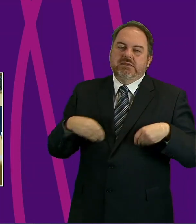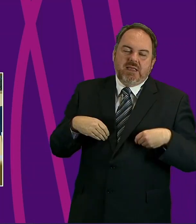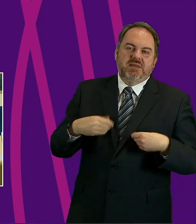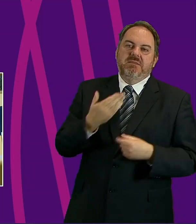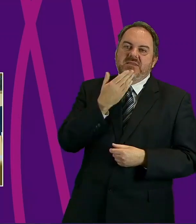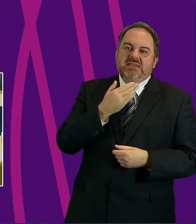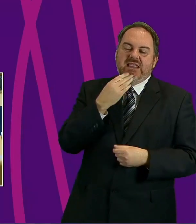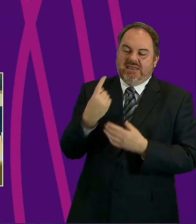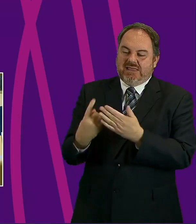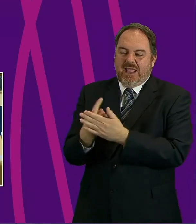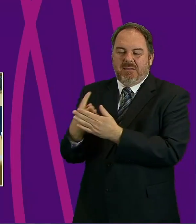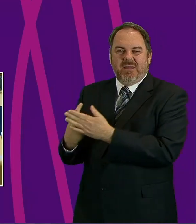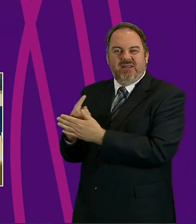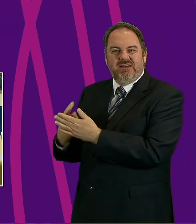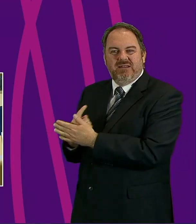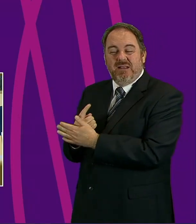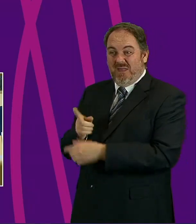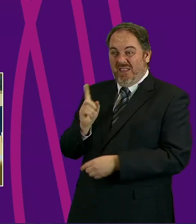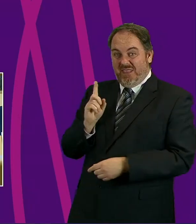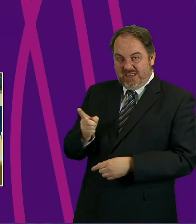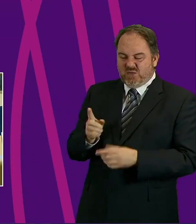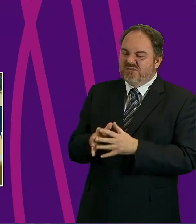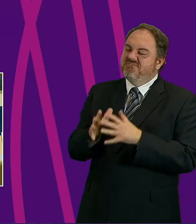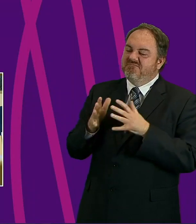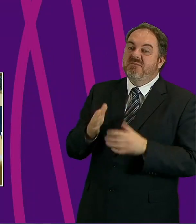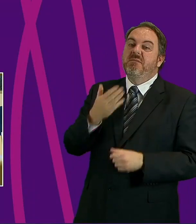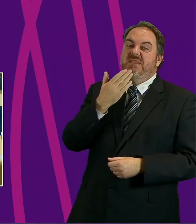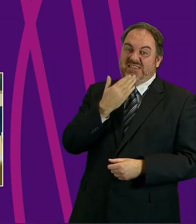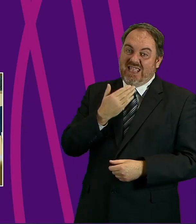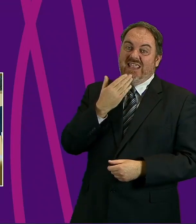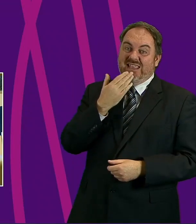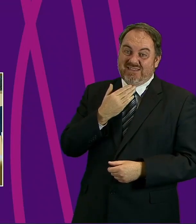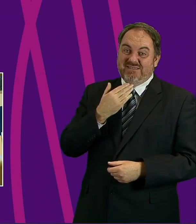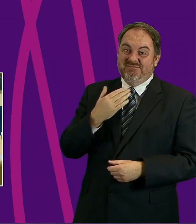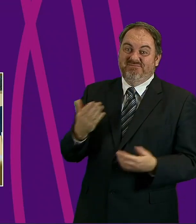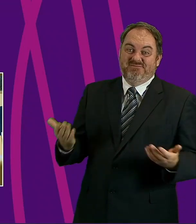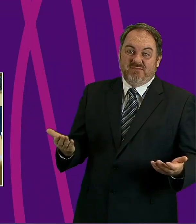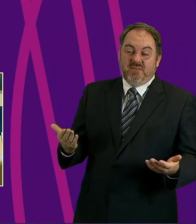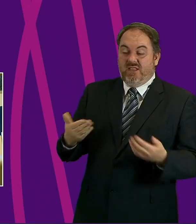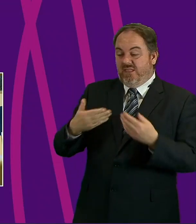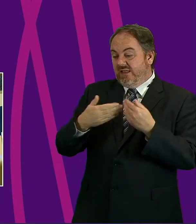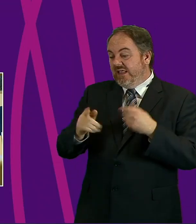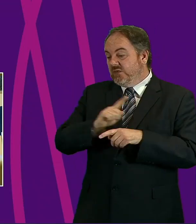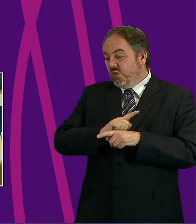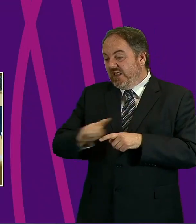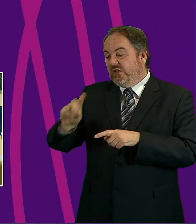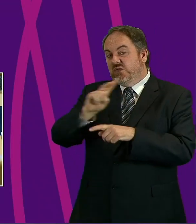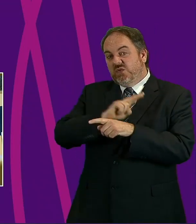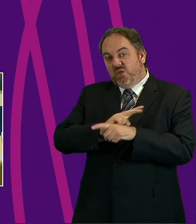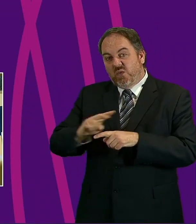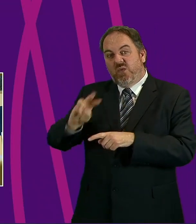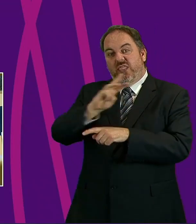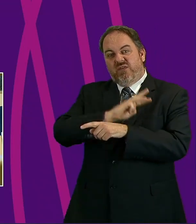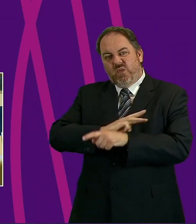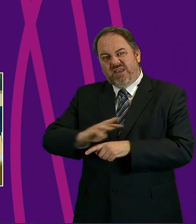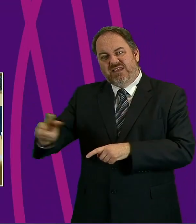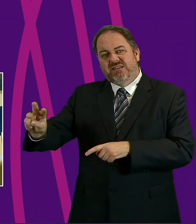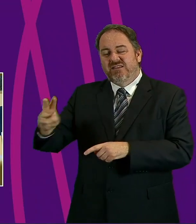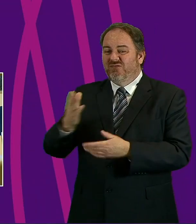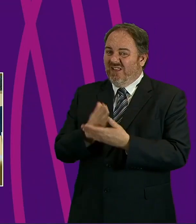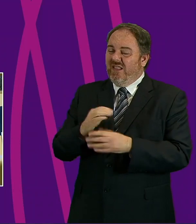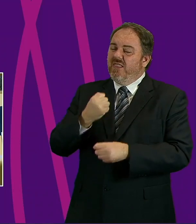never in the specific. This was a mistake. Surely the job over coming weeks will be made much easier if the government is